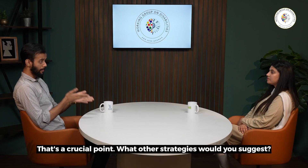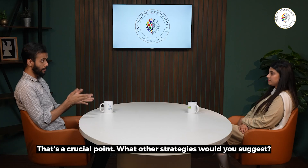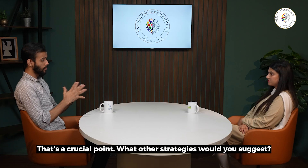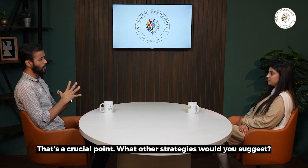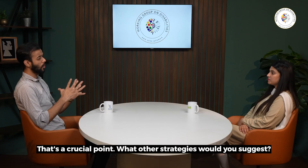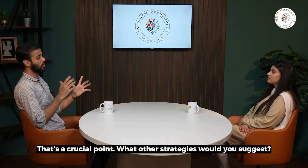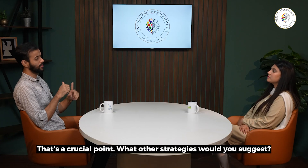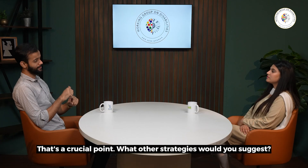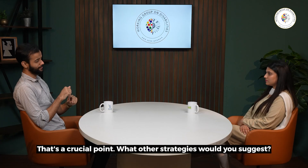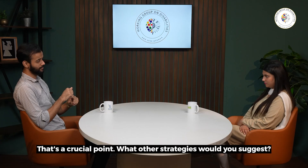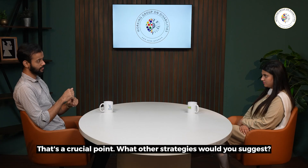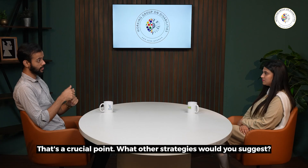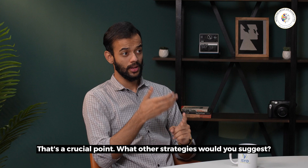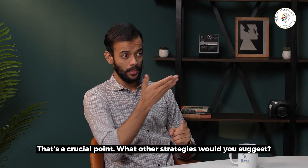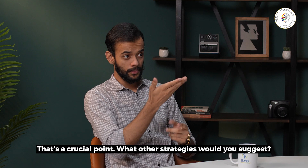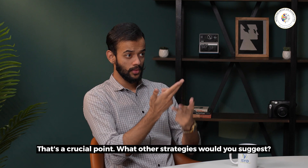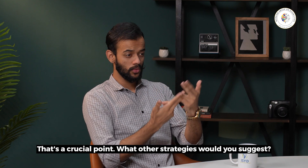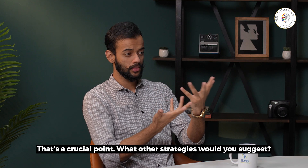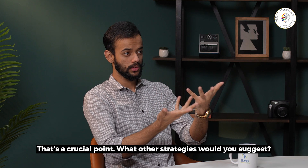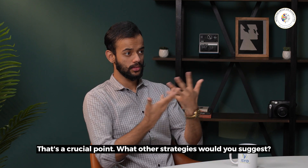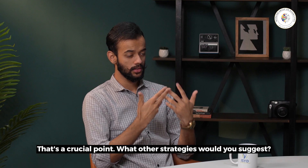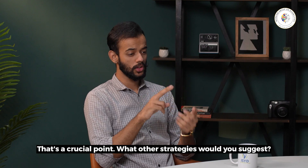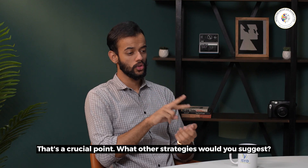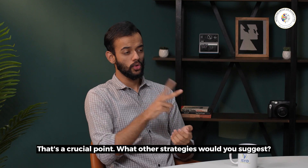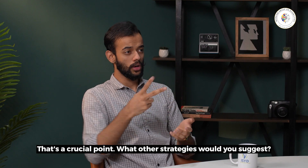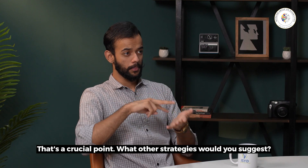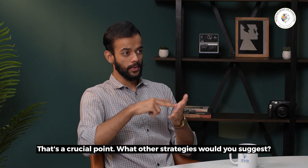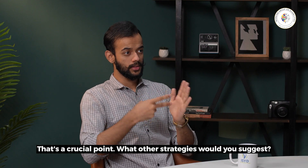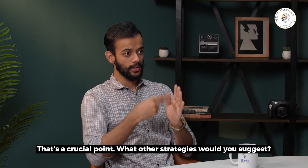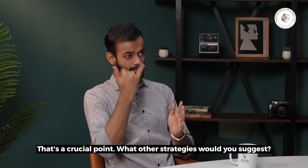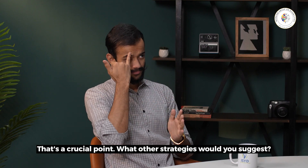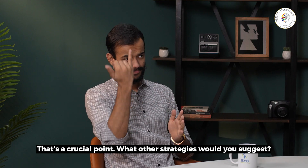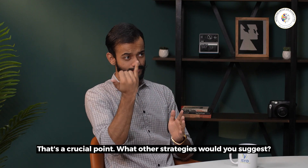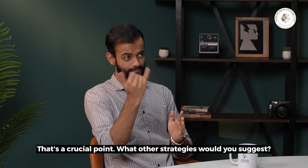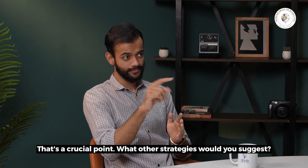That's a crucial point. What other strategies would you suggest?